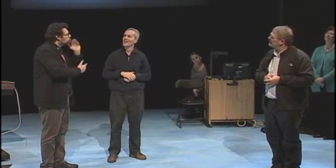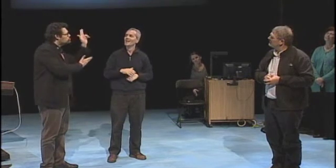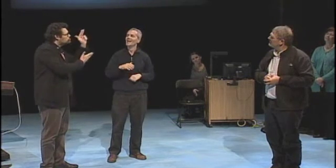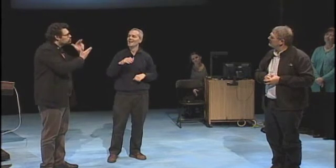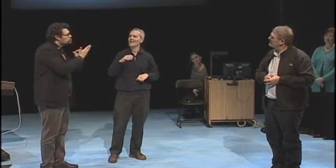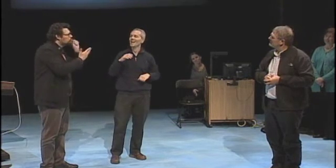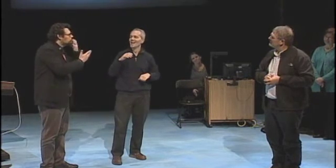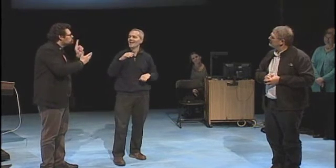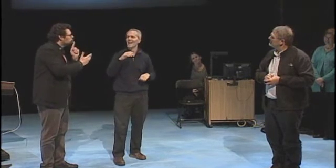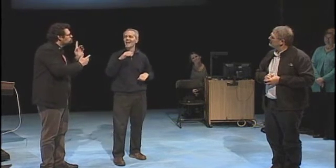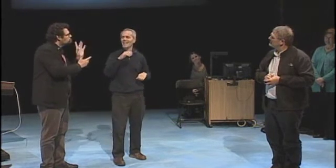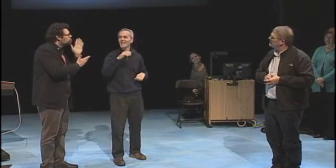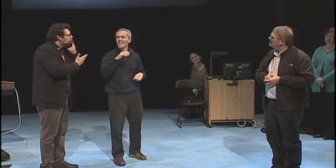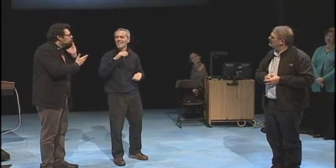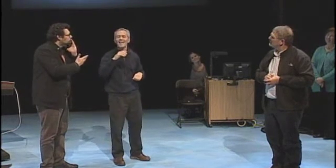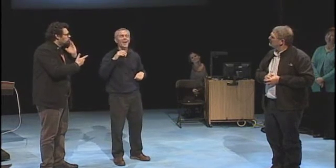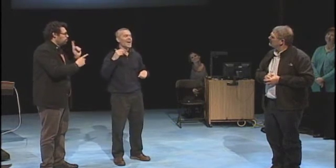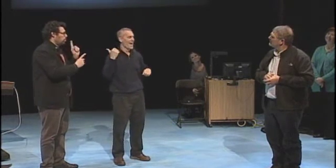more discomfort among the groups.